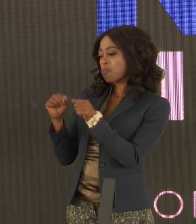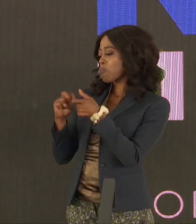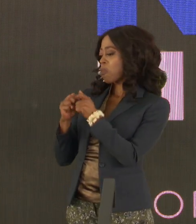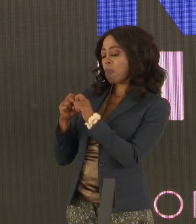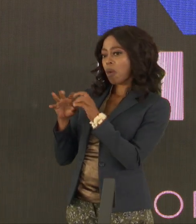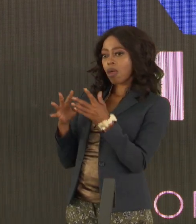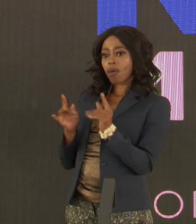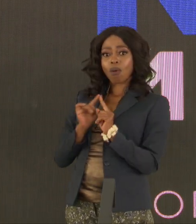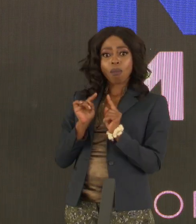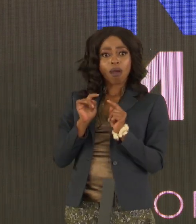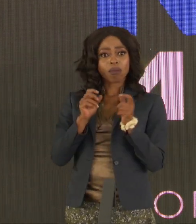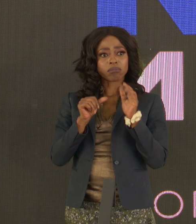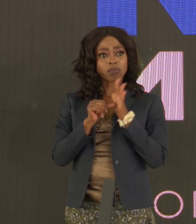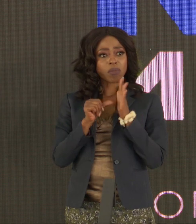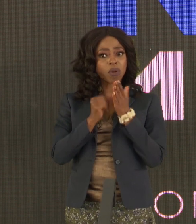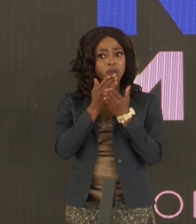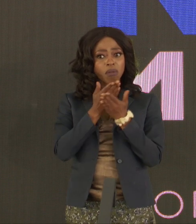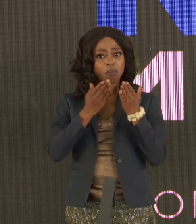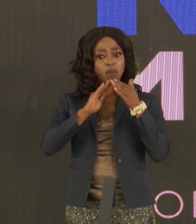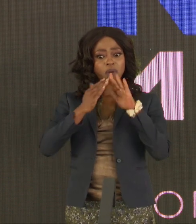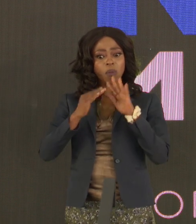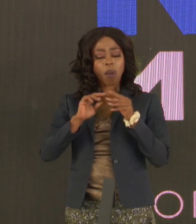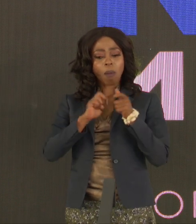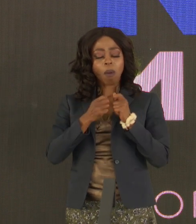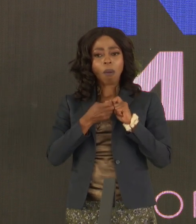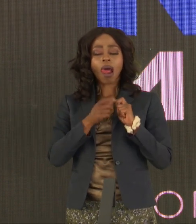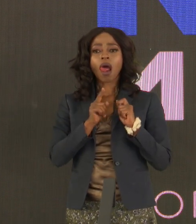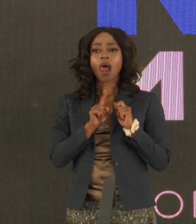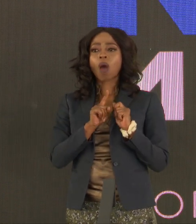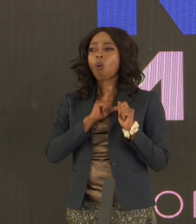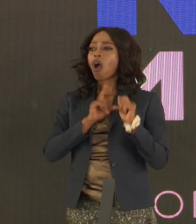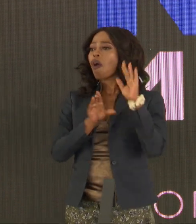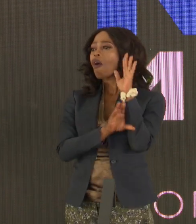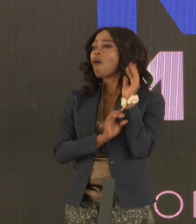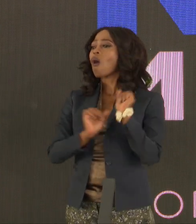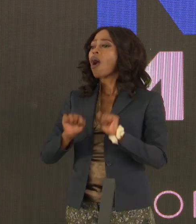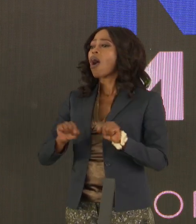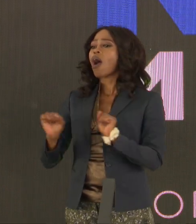problem. The Constitution seemingly allows them to do.